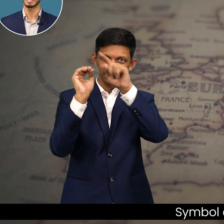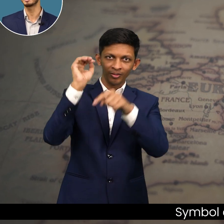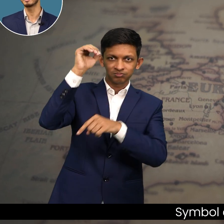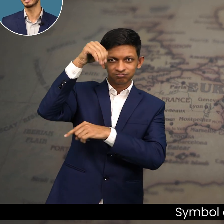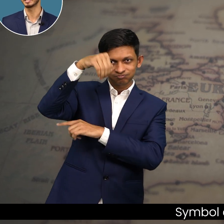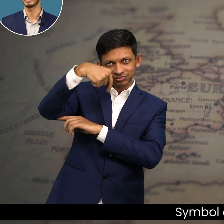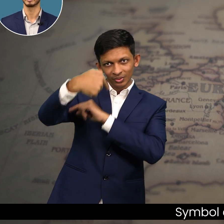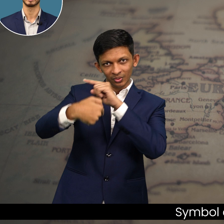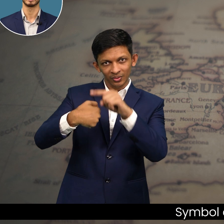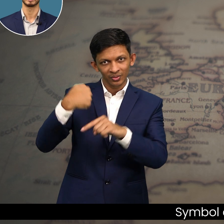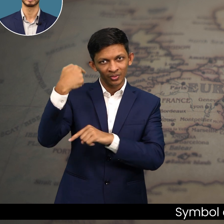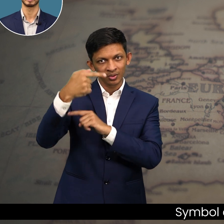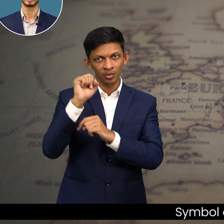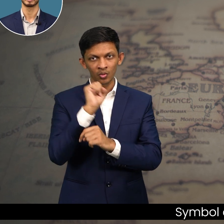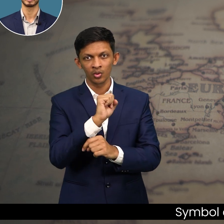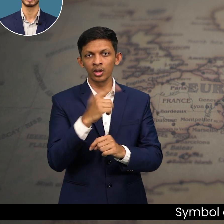symbol of eternity.